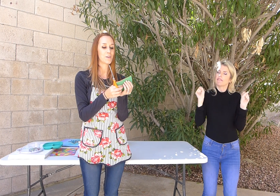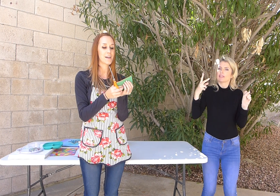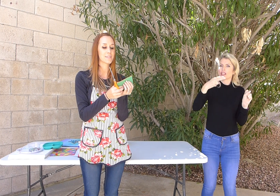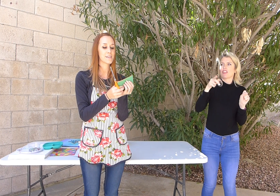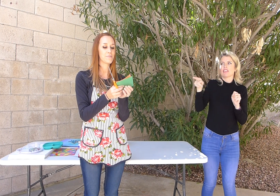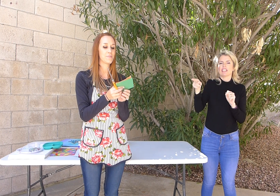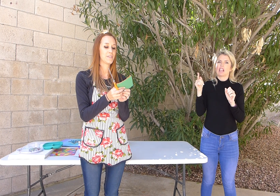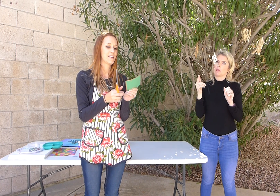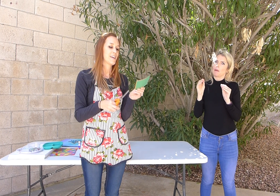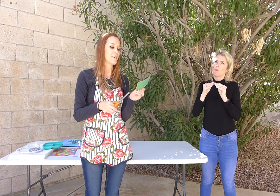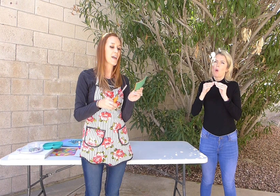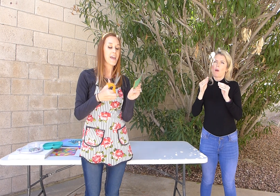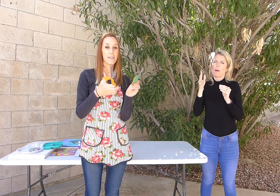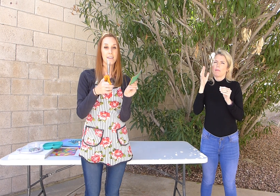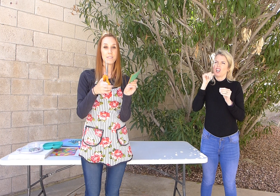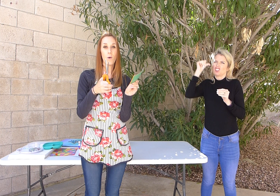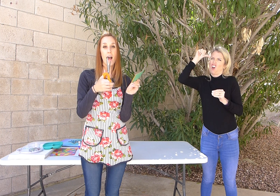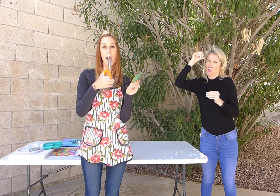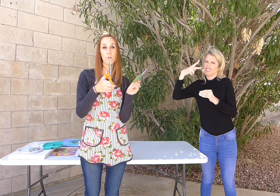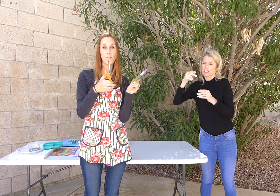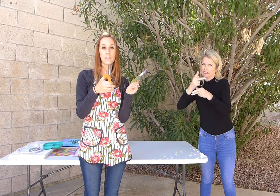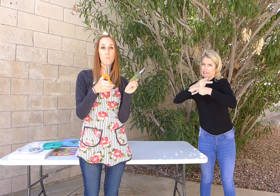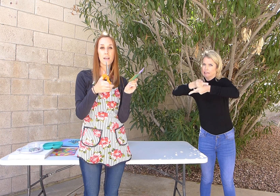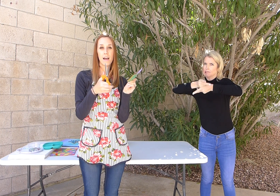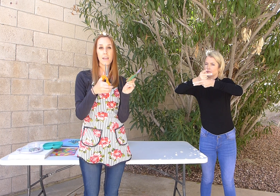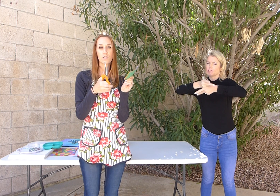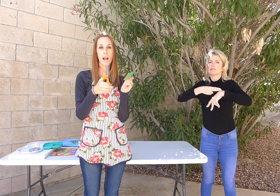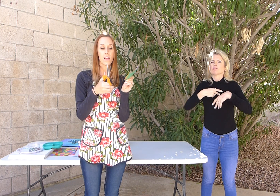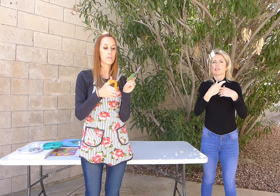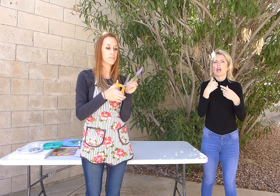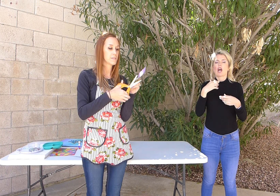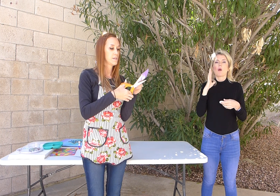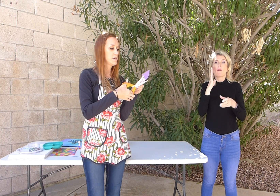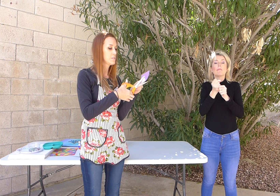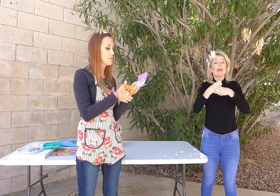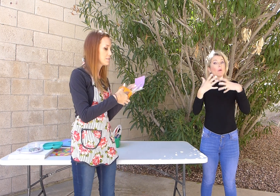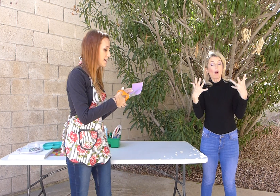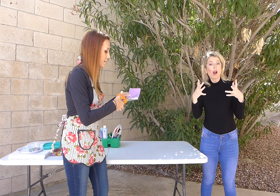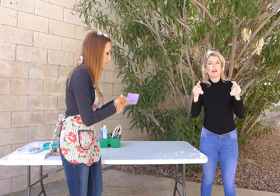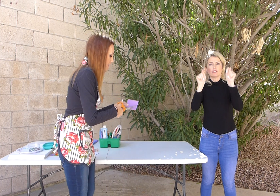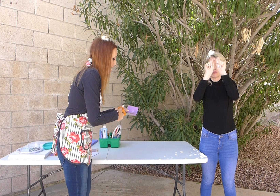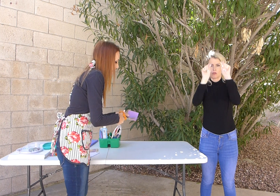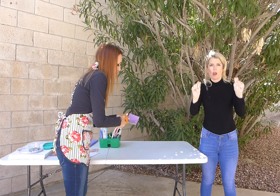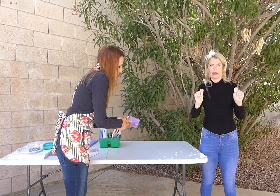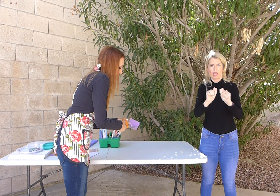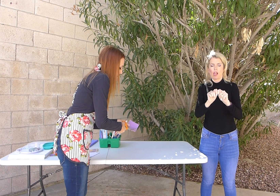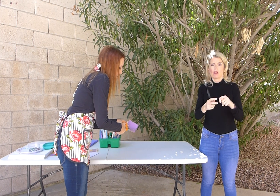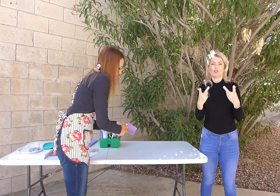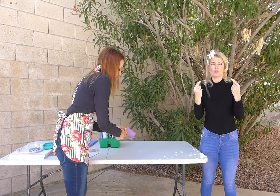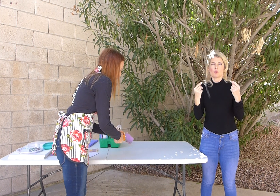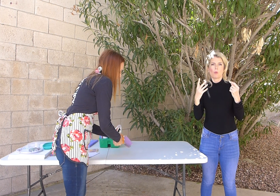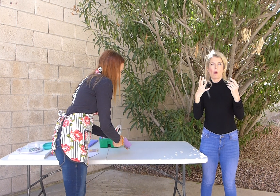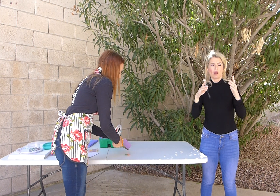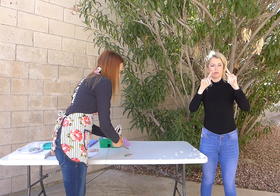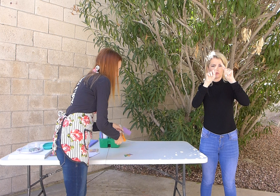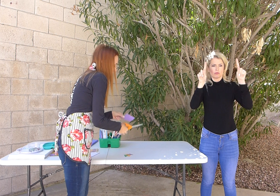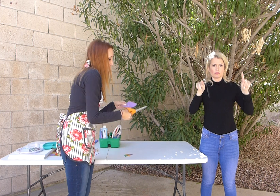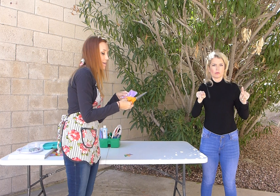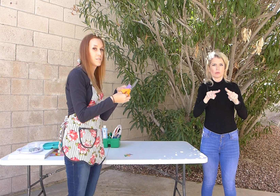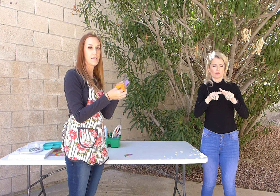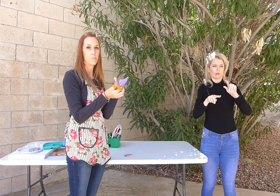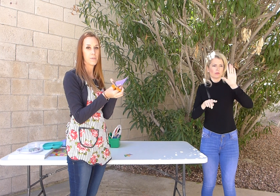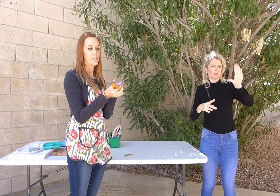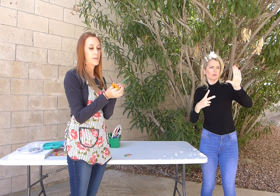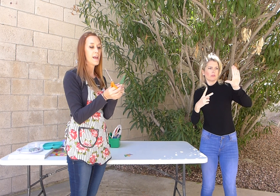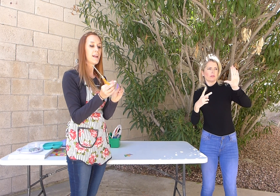are a little aggressive. Okay, so I'm going to be cutting triangles. So you just kind of go to the edge and